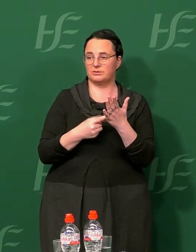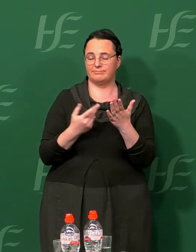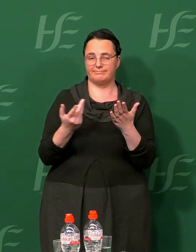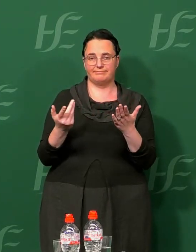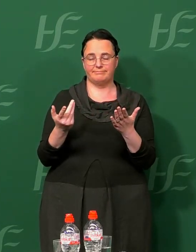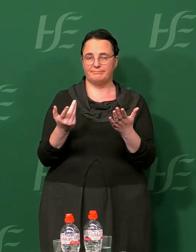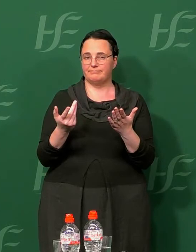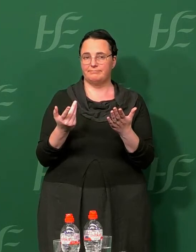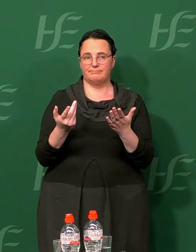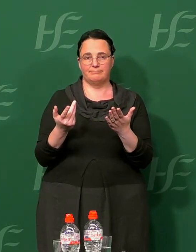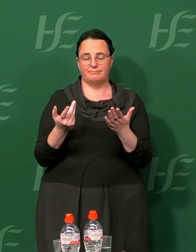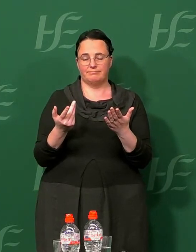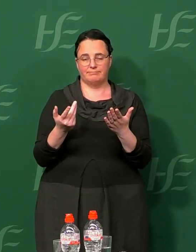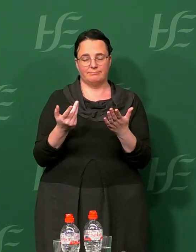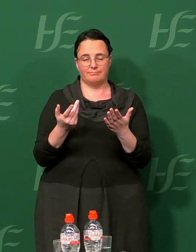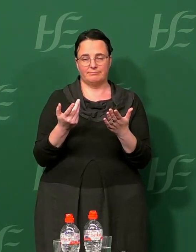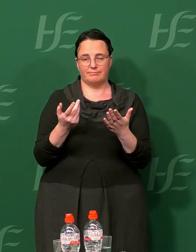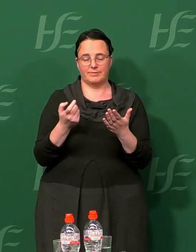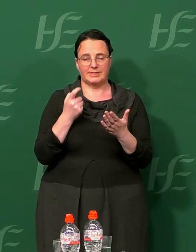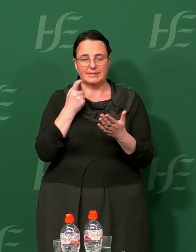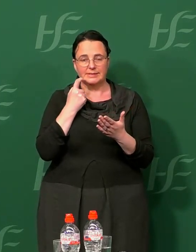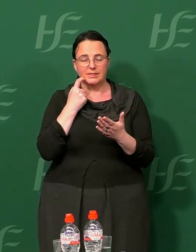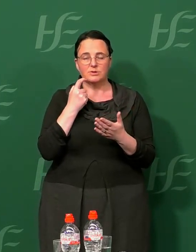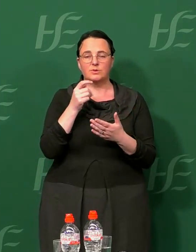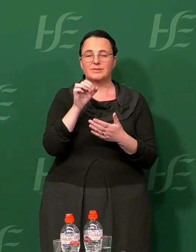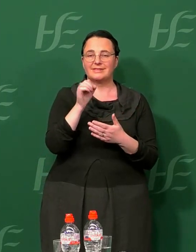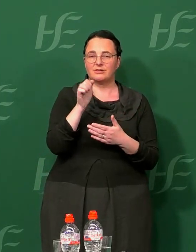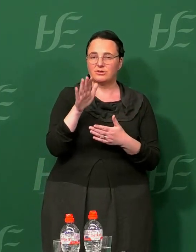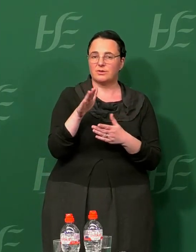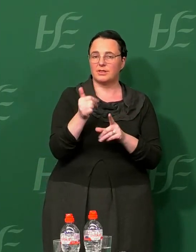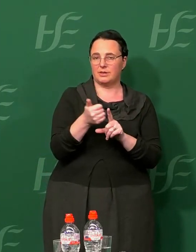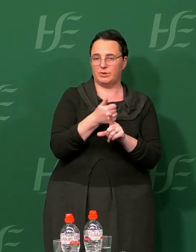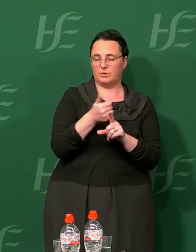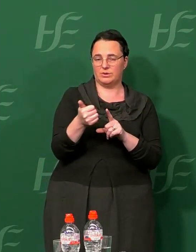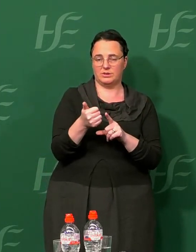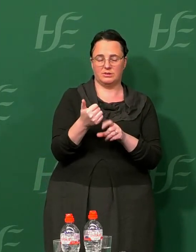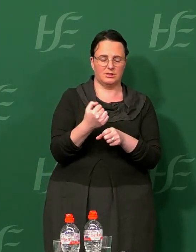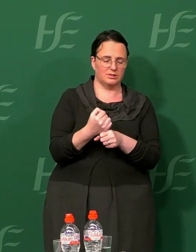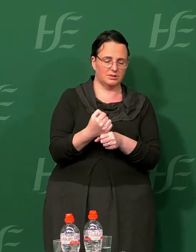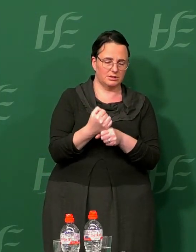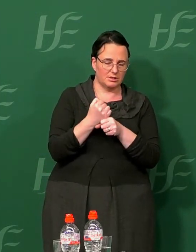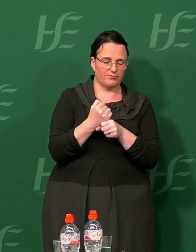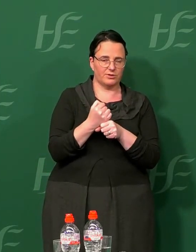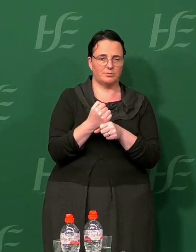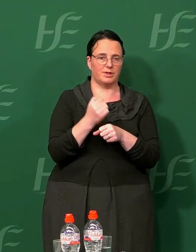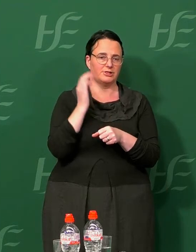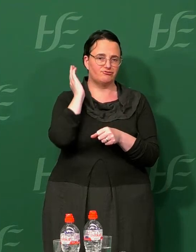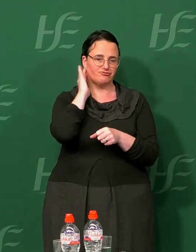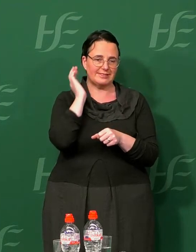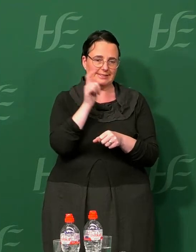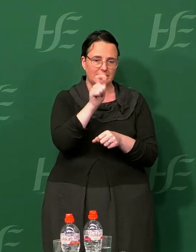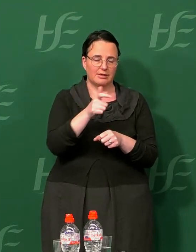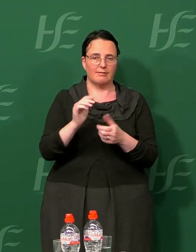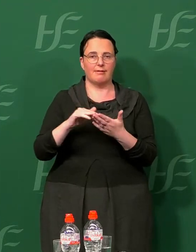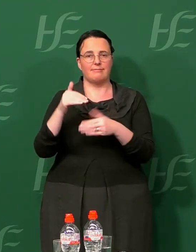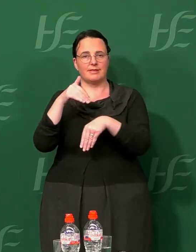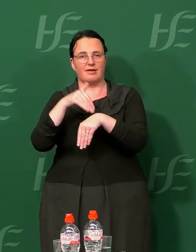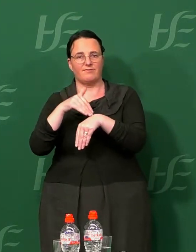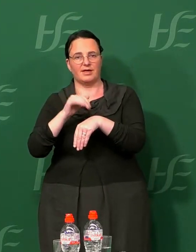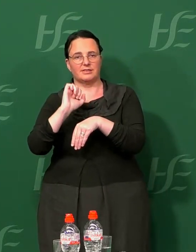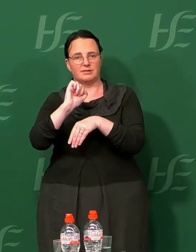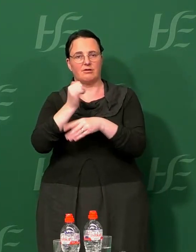doubt the sexual abuse suffered by the residents and the impacts that has had on their